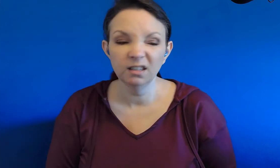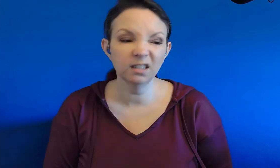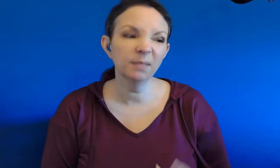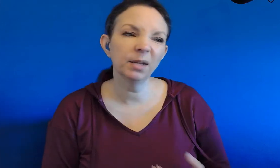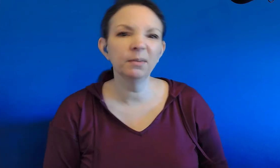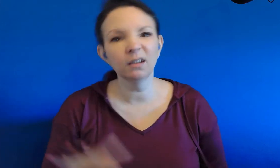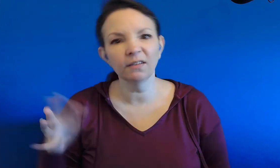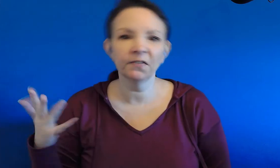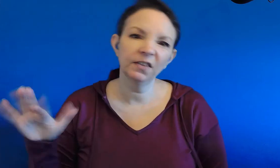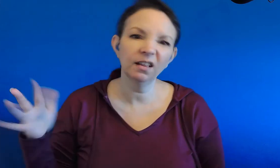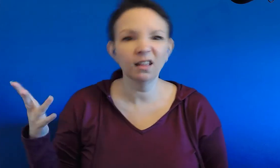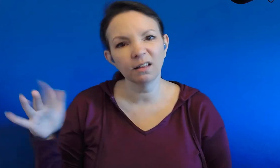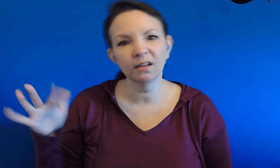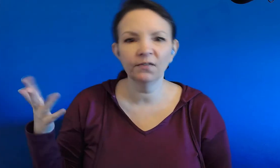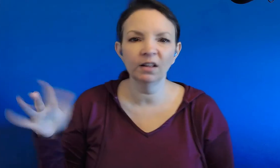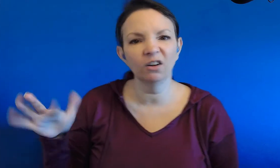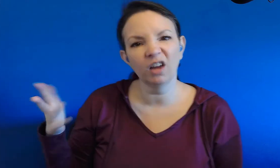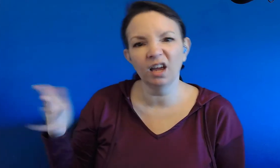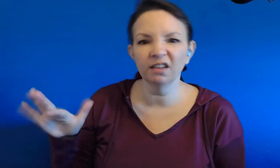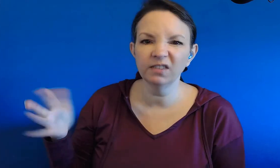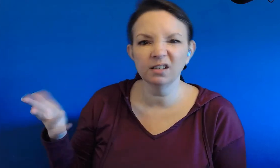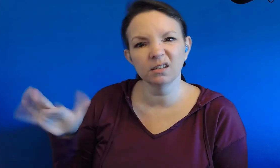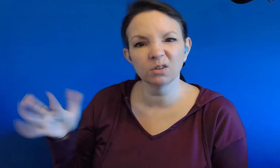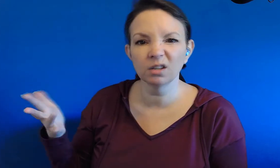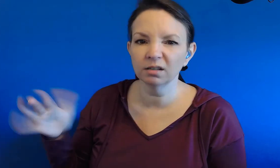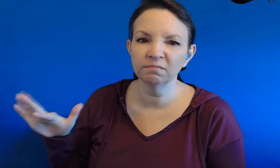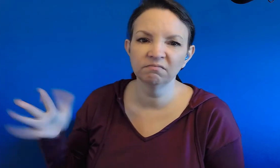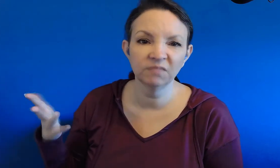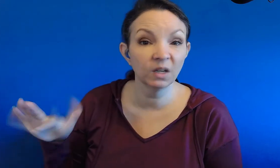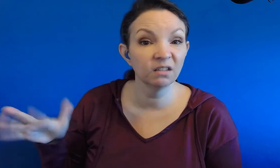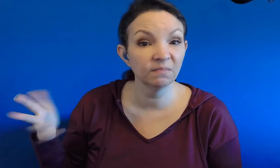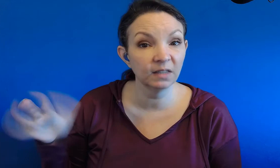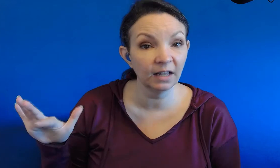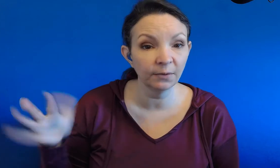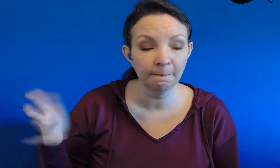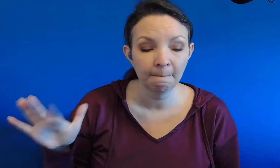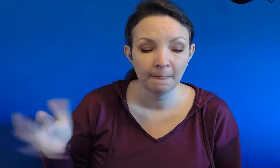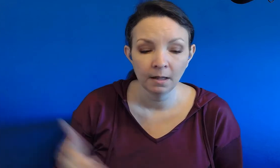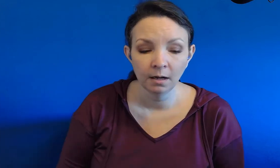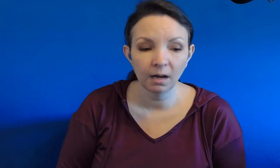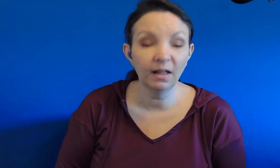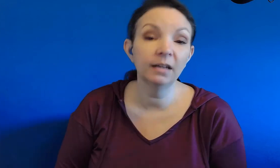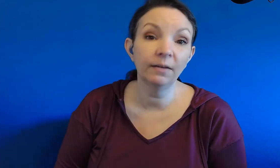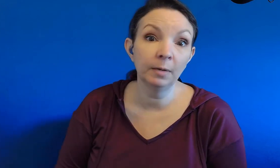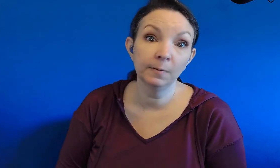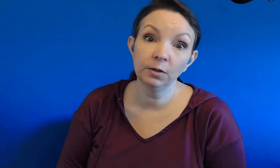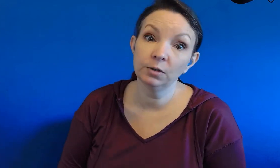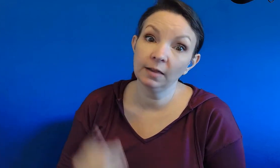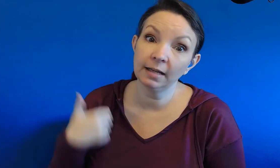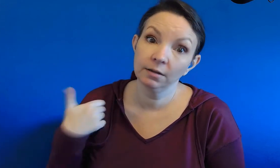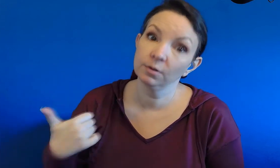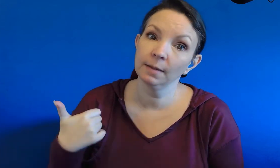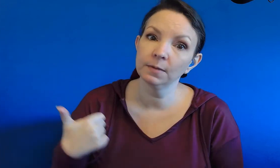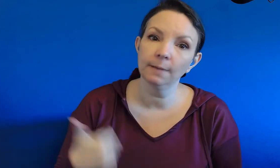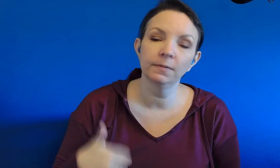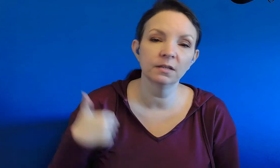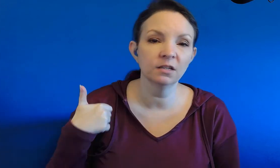Sometimes you can go, I'm feeling okay, I'm feeling so-so. Another one. A lot of deaf people used to like to use thumbs up. This is